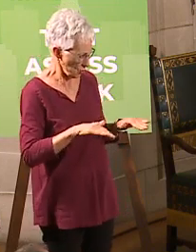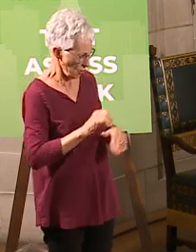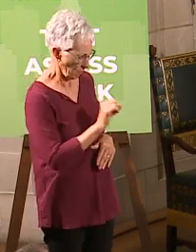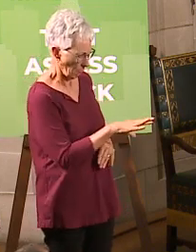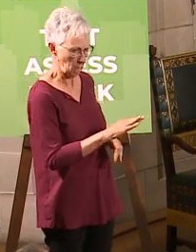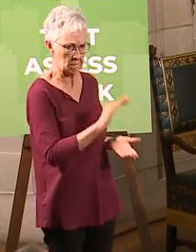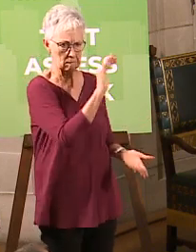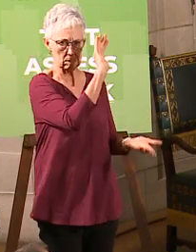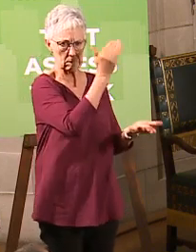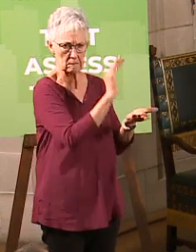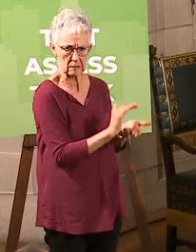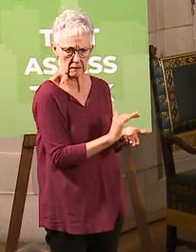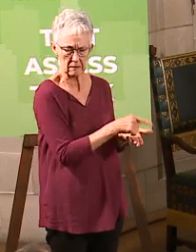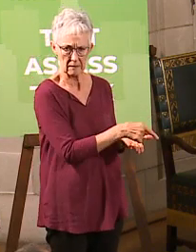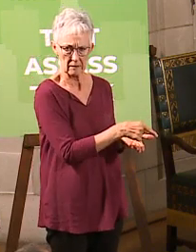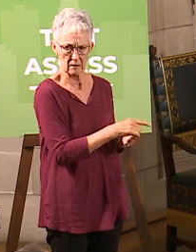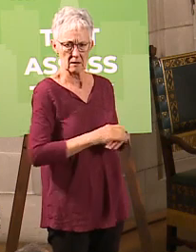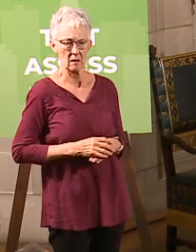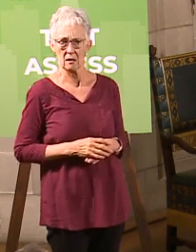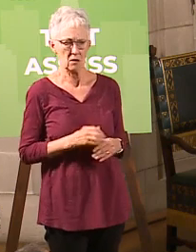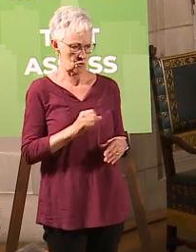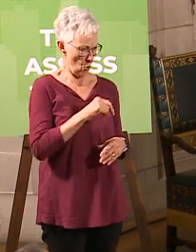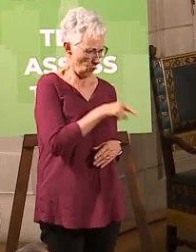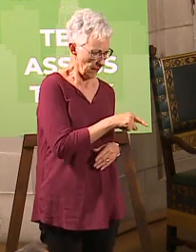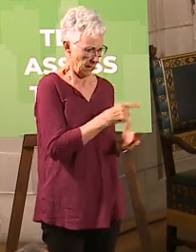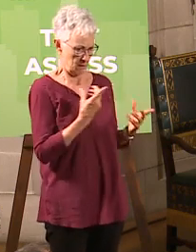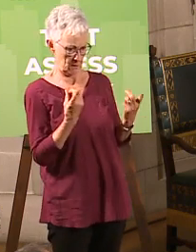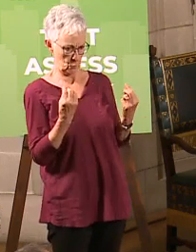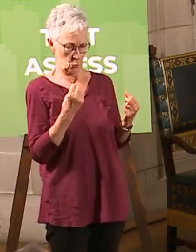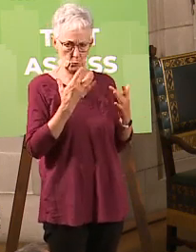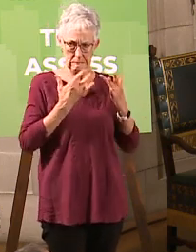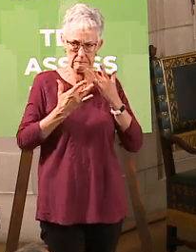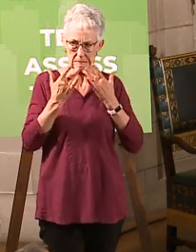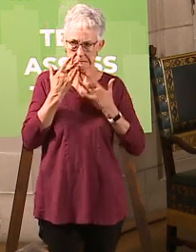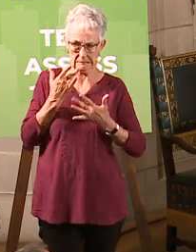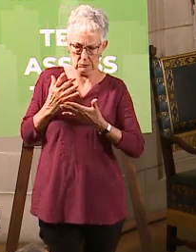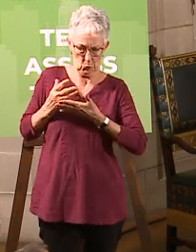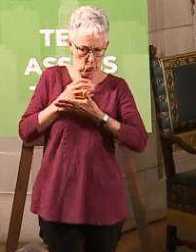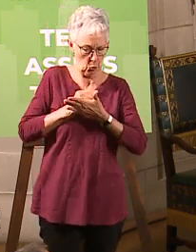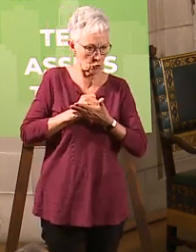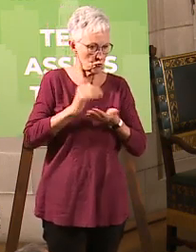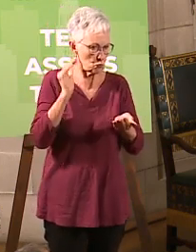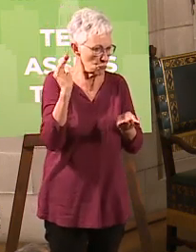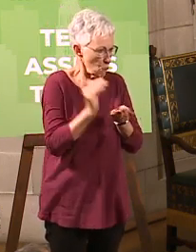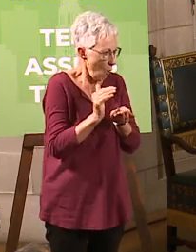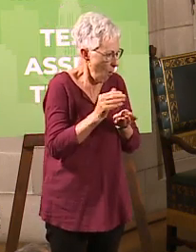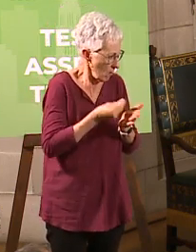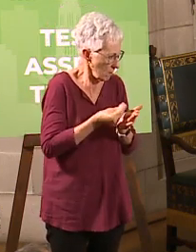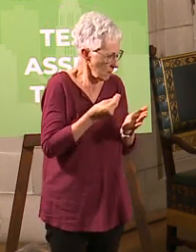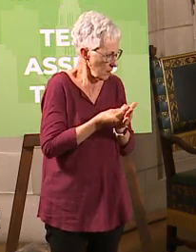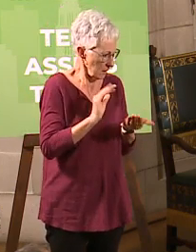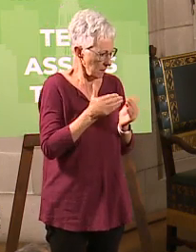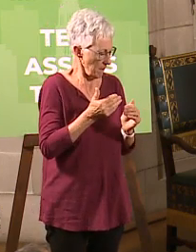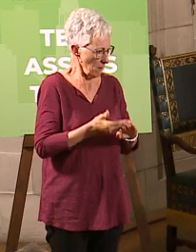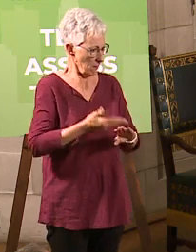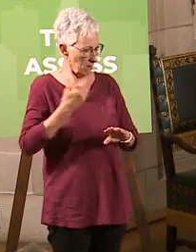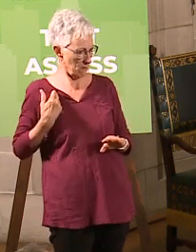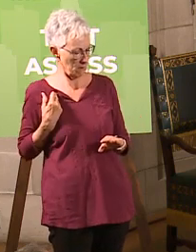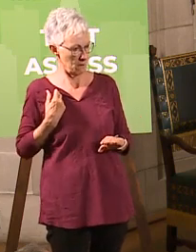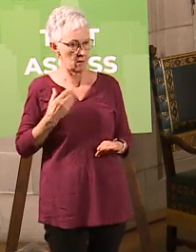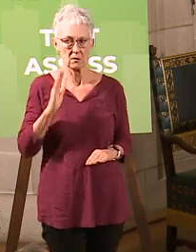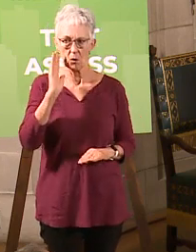like to share. The first is the Childcare Provider Stabilization Grant Fund. We know that many childcare centers remain open to